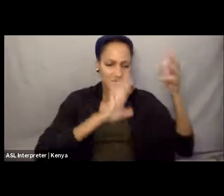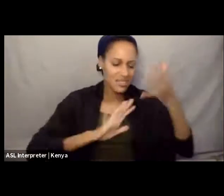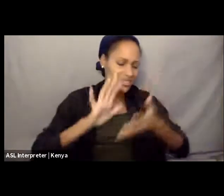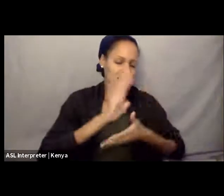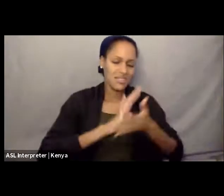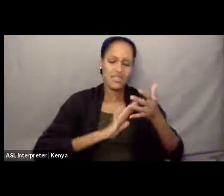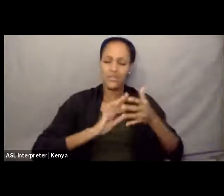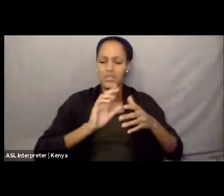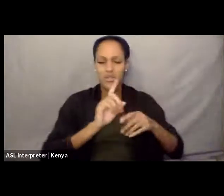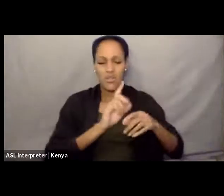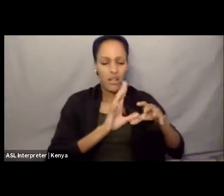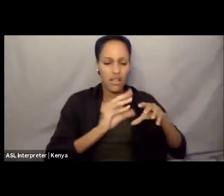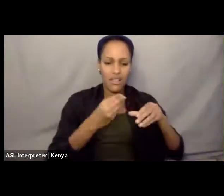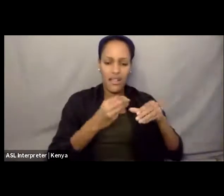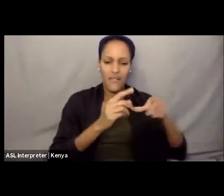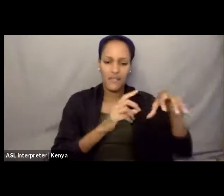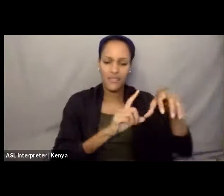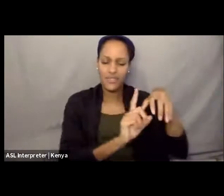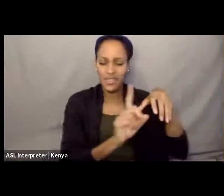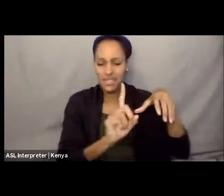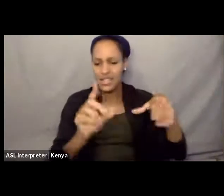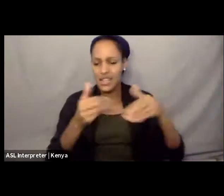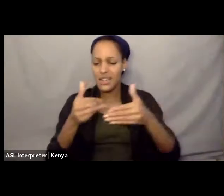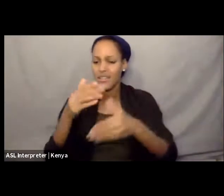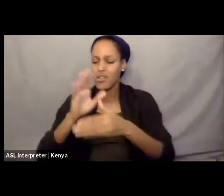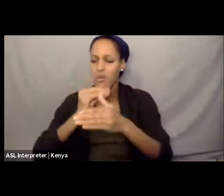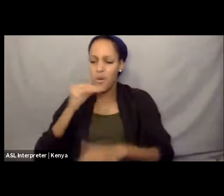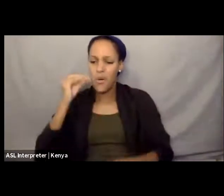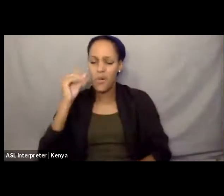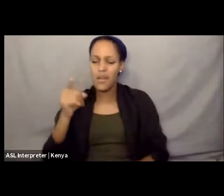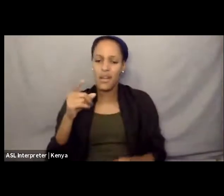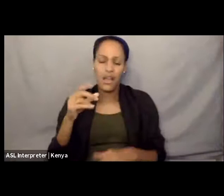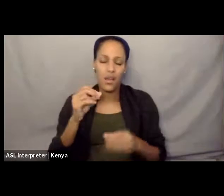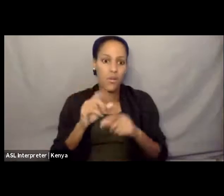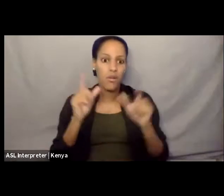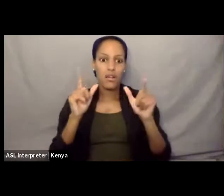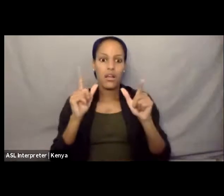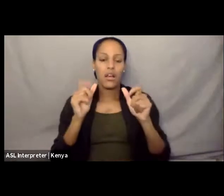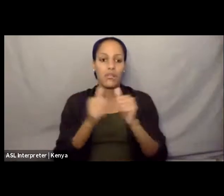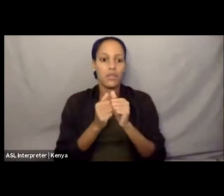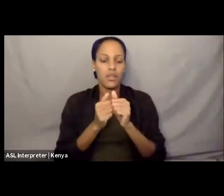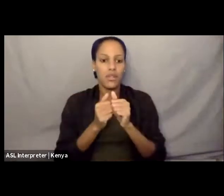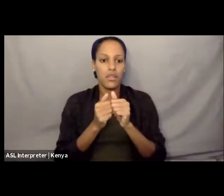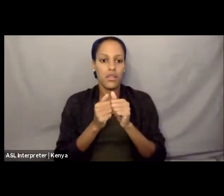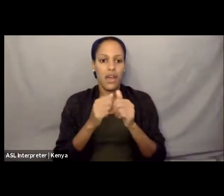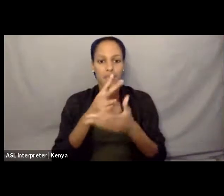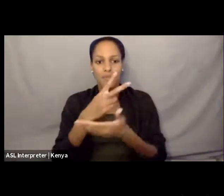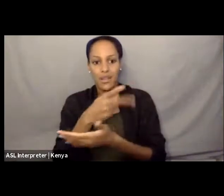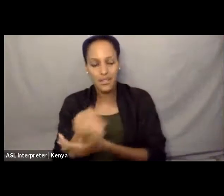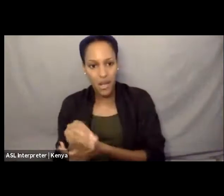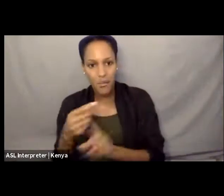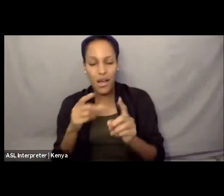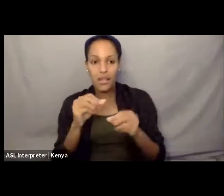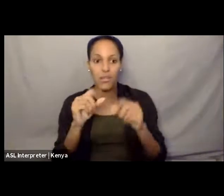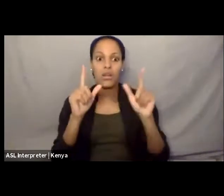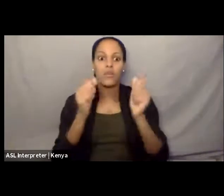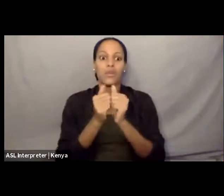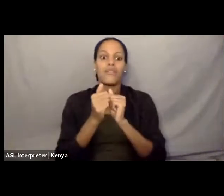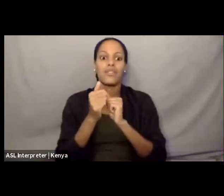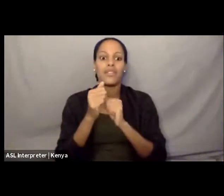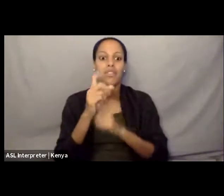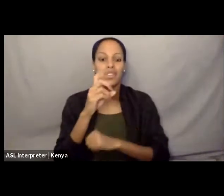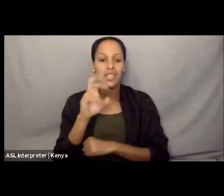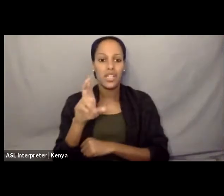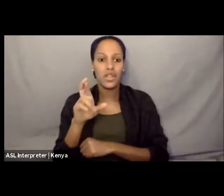and toward the house. And the next thing you know, I woke up with both of those deer, the mama and her baby, licking my